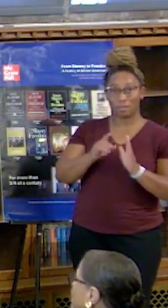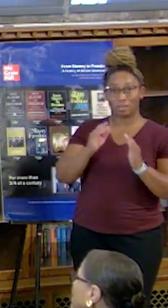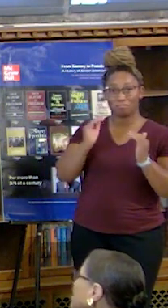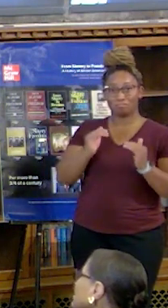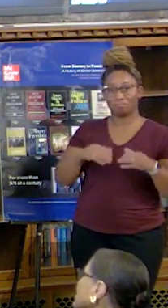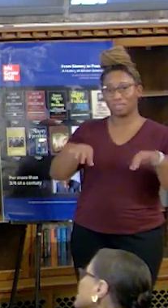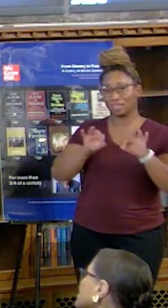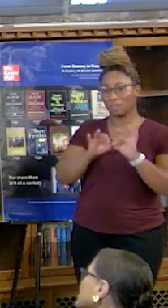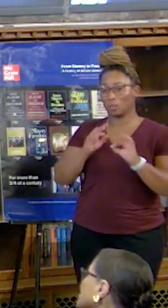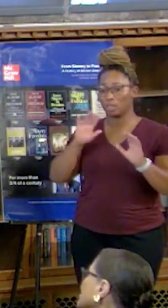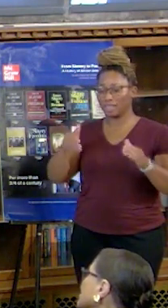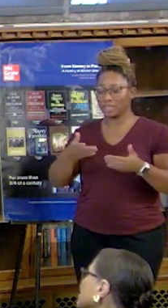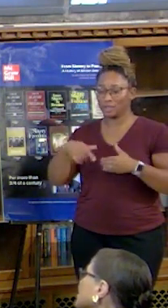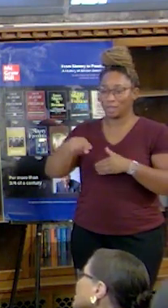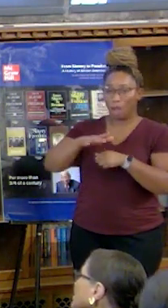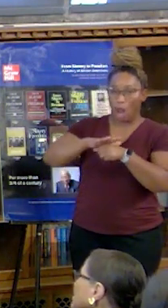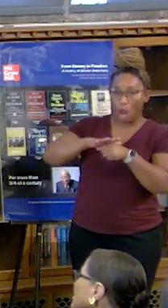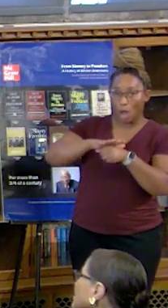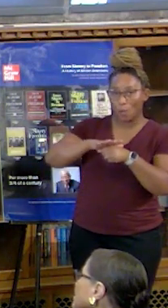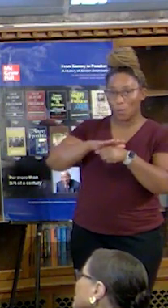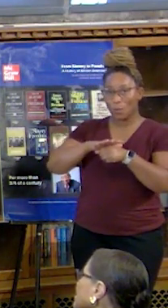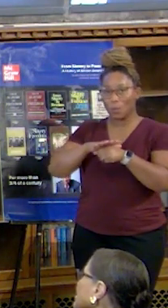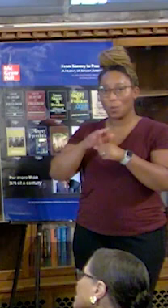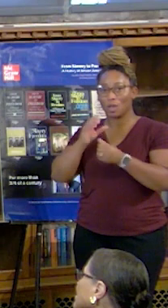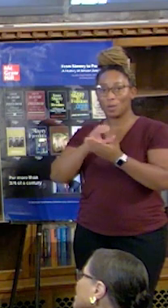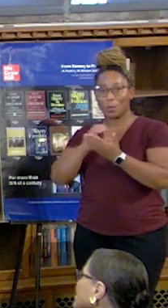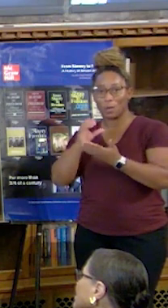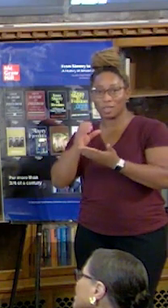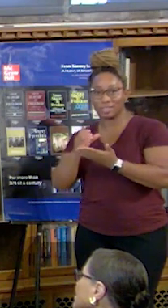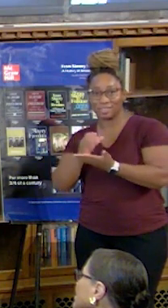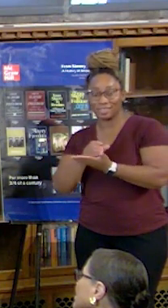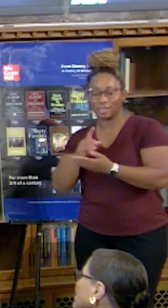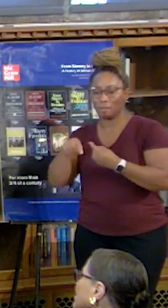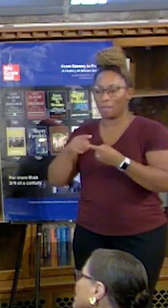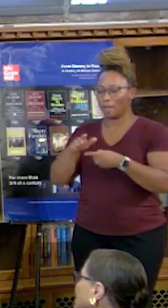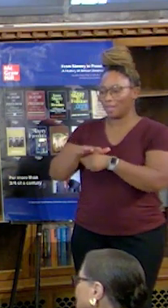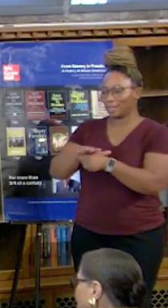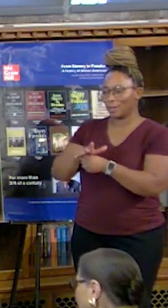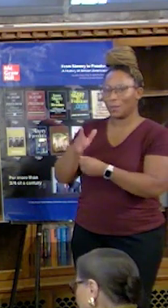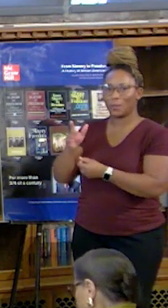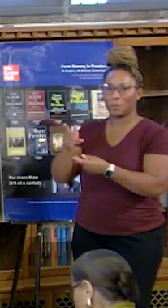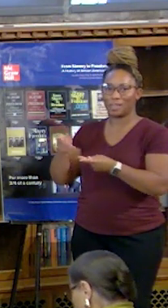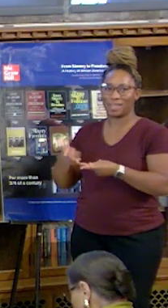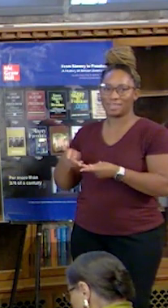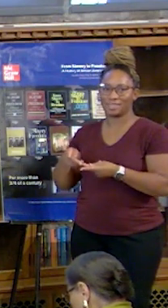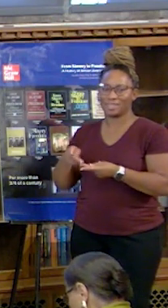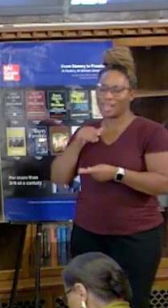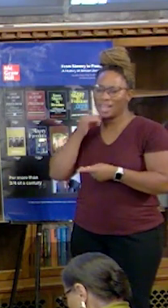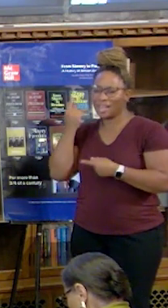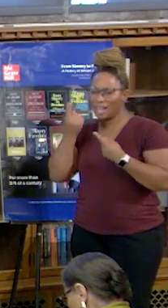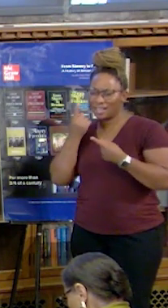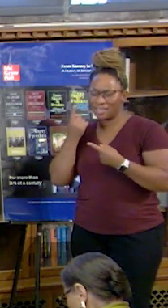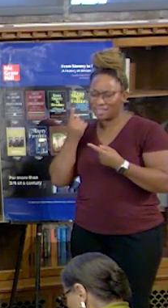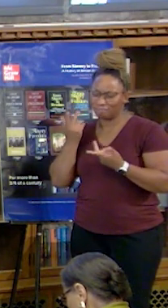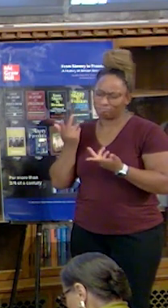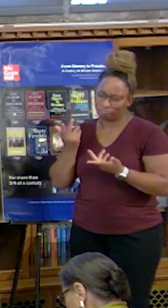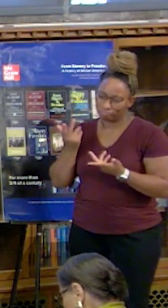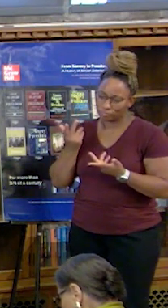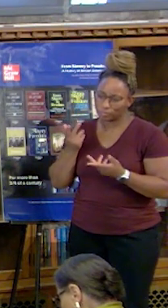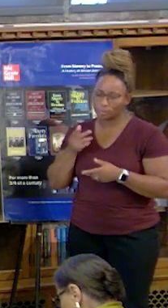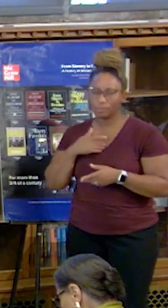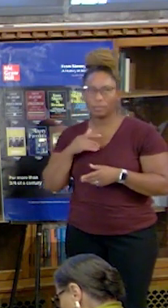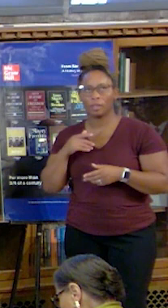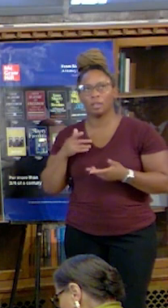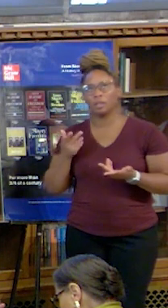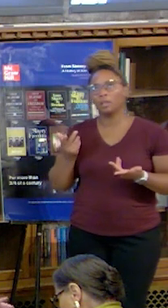to introduce these local forces on these local places and not to think of it in terms of